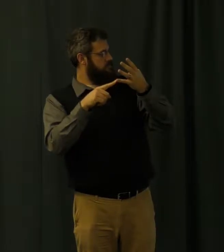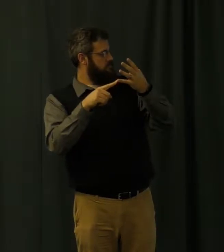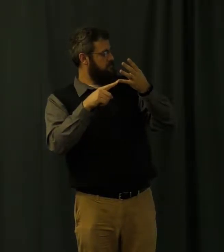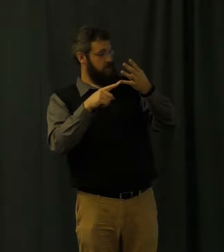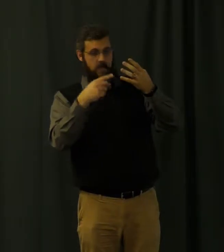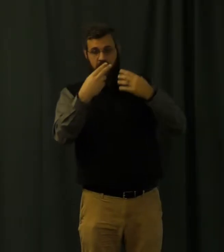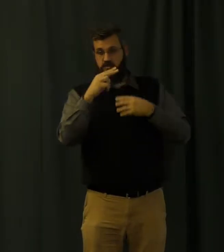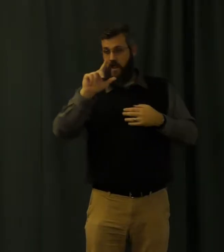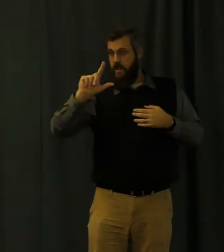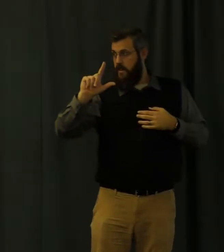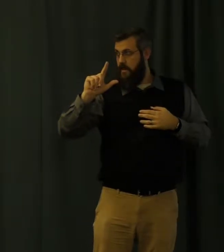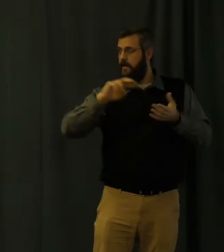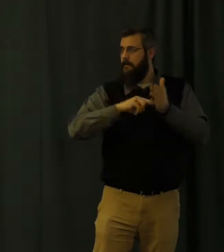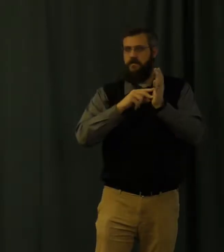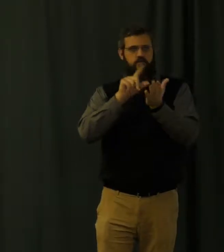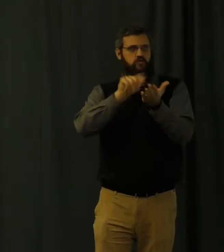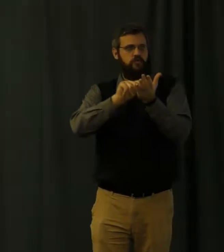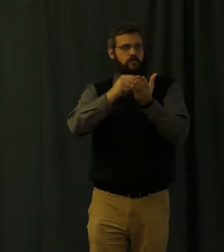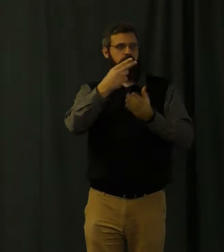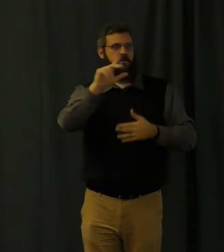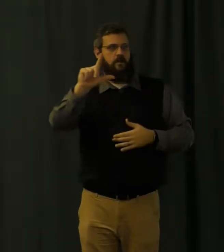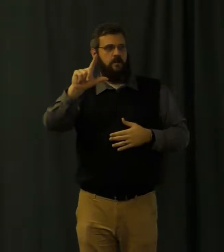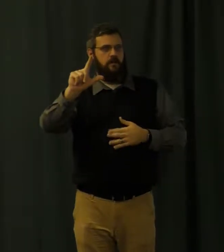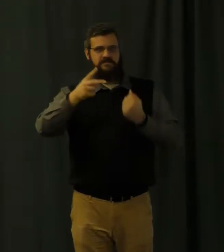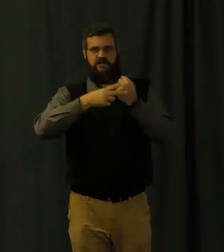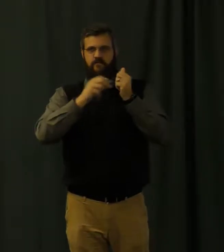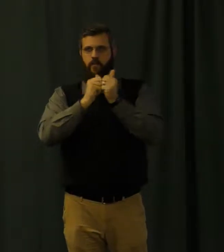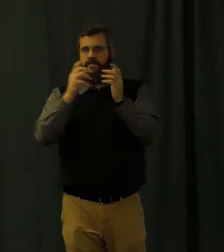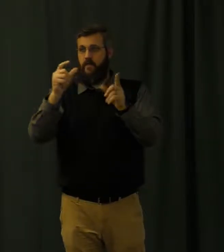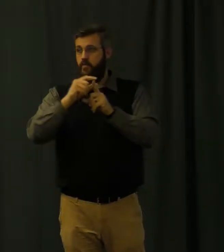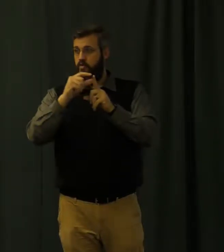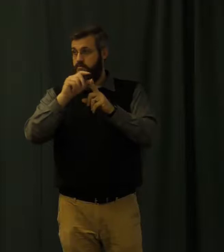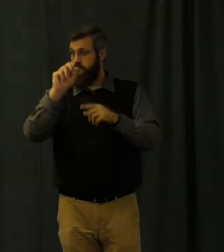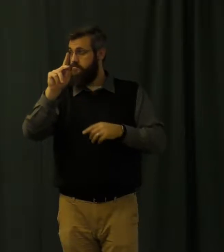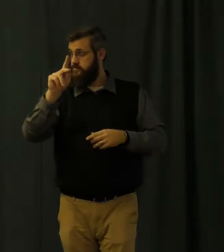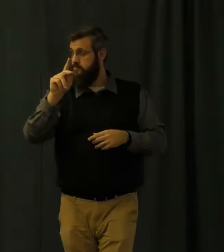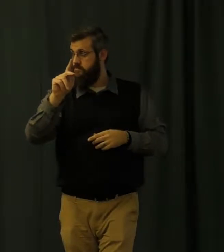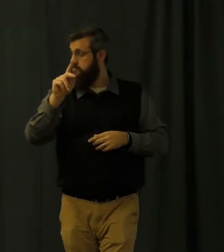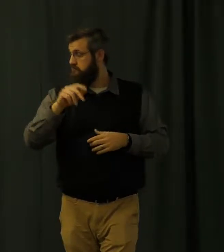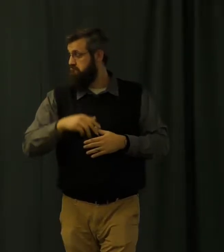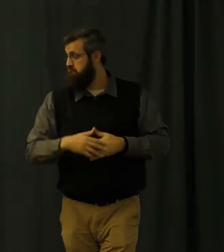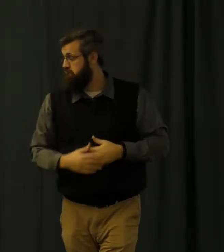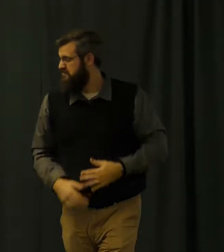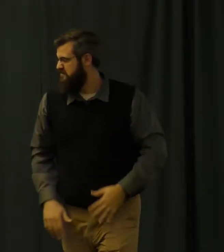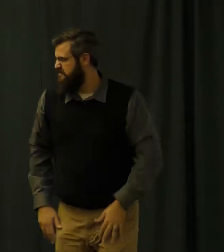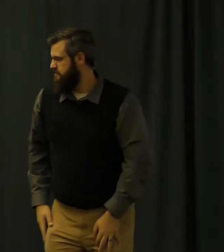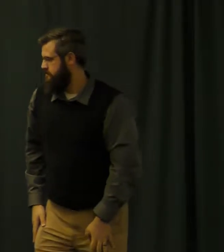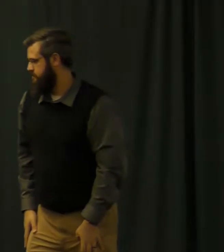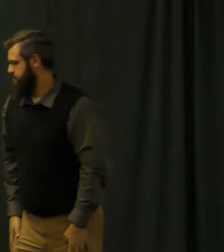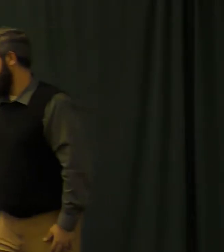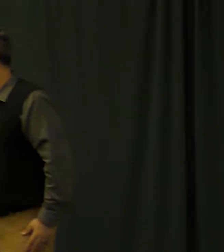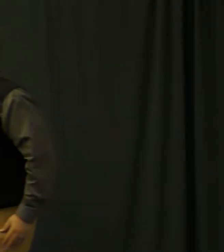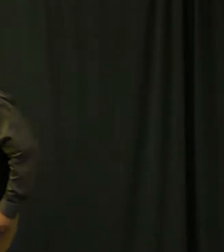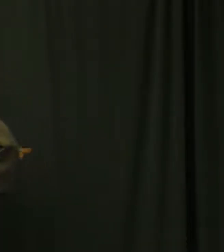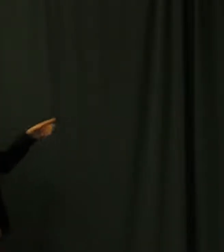that's HL, Herald Leader. Okay? So, this